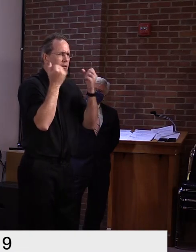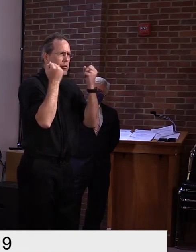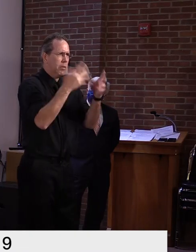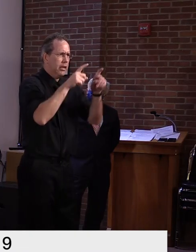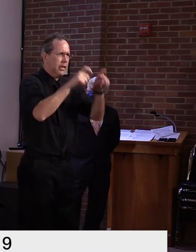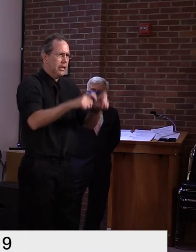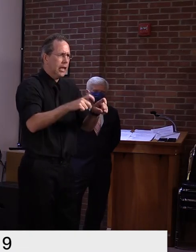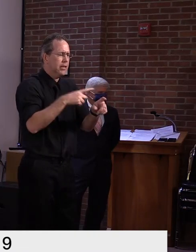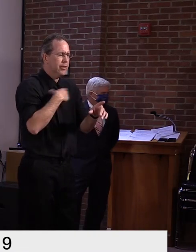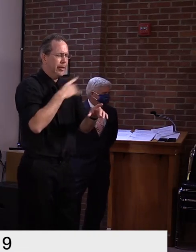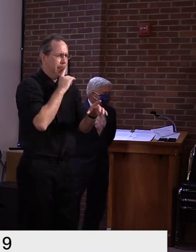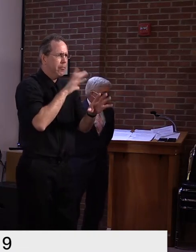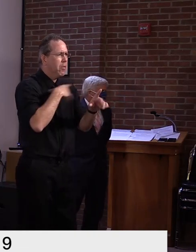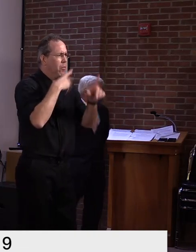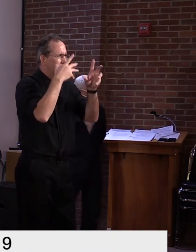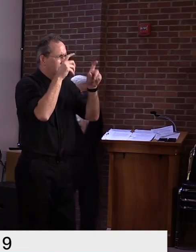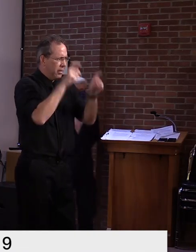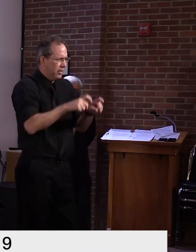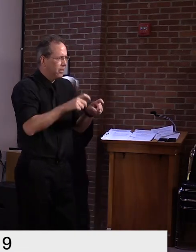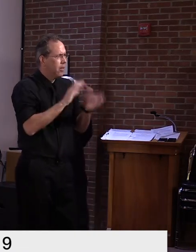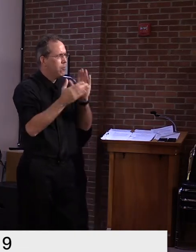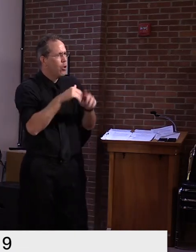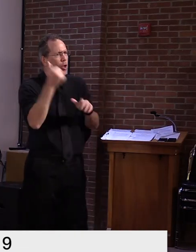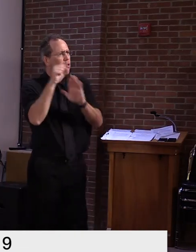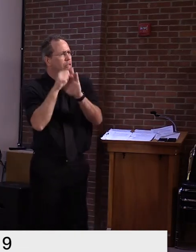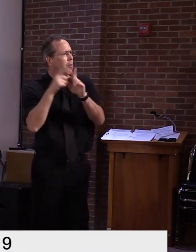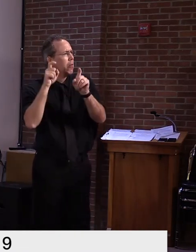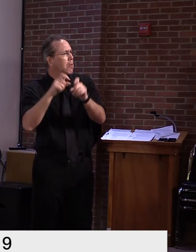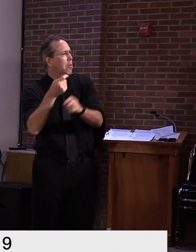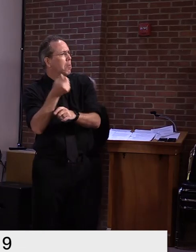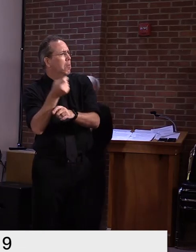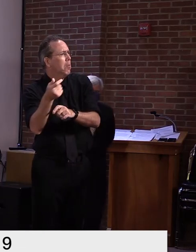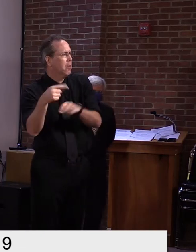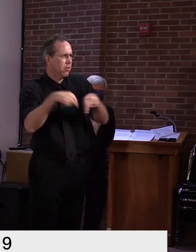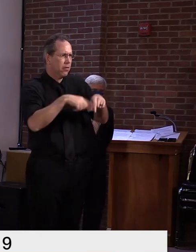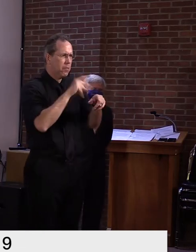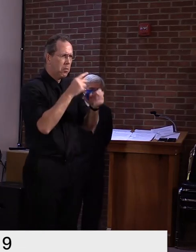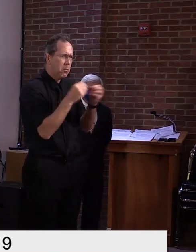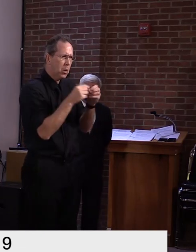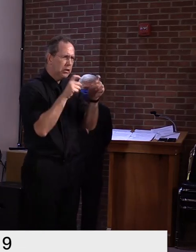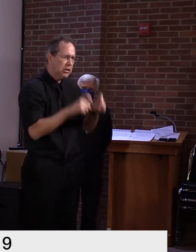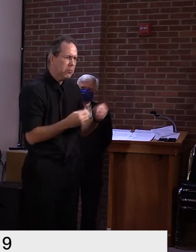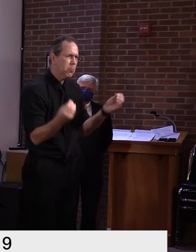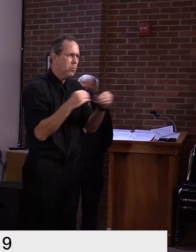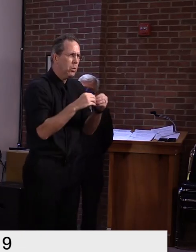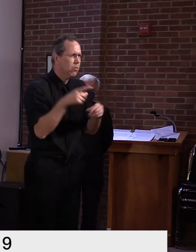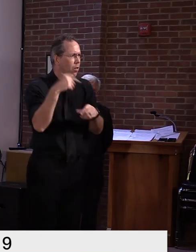complaint about testing so much, but glad to hear that's not the case. Certainly not. All